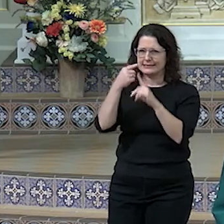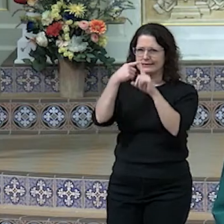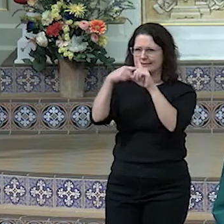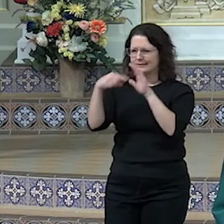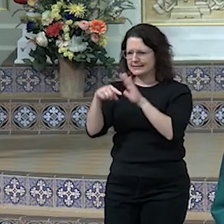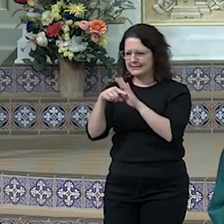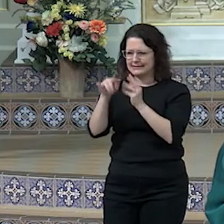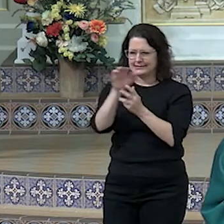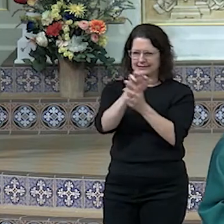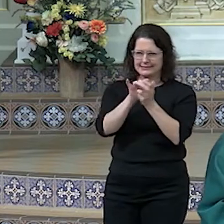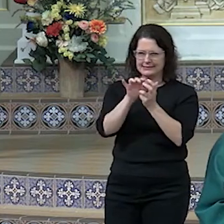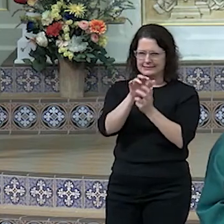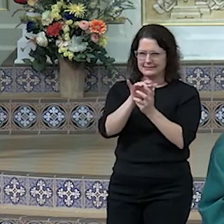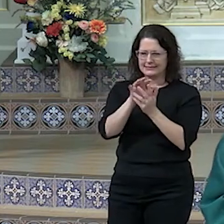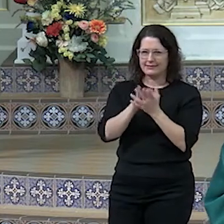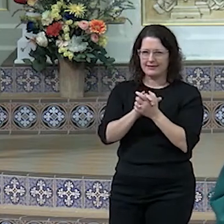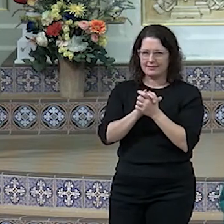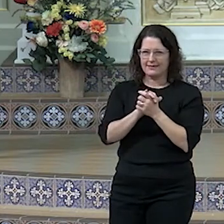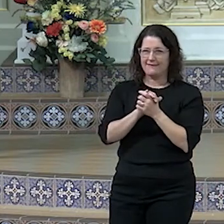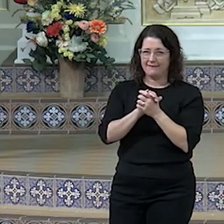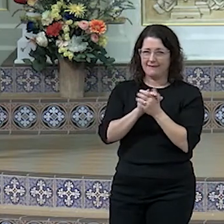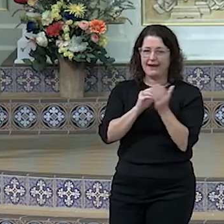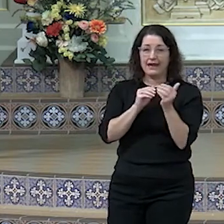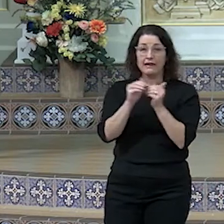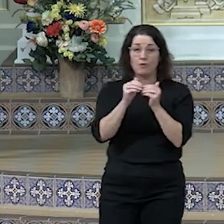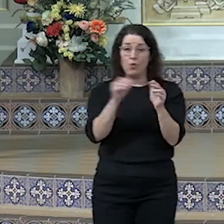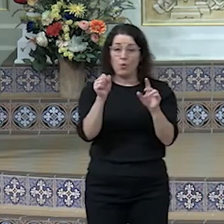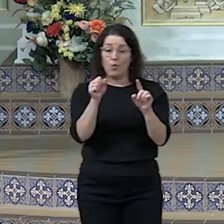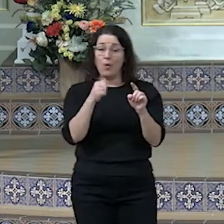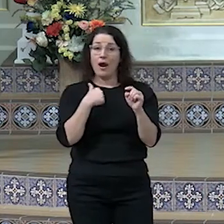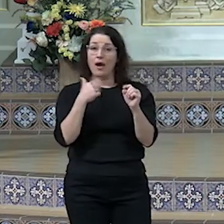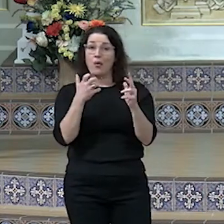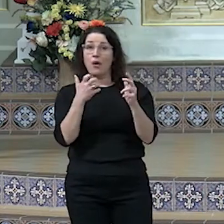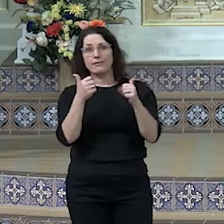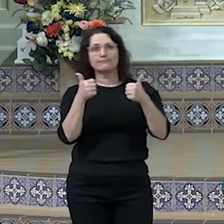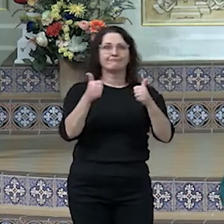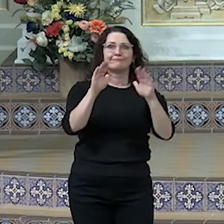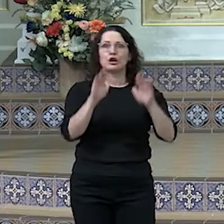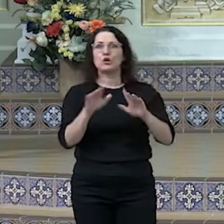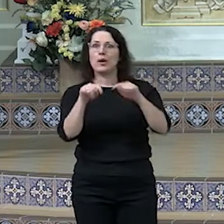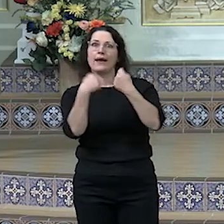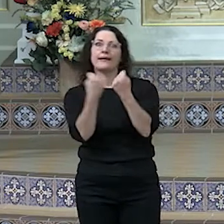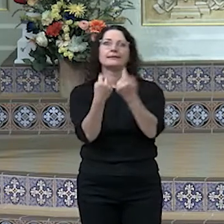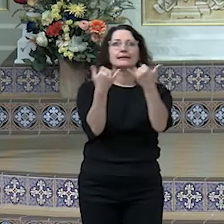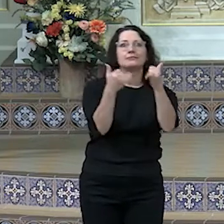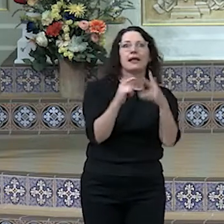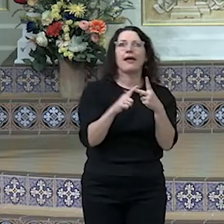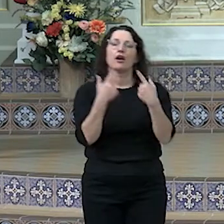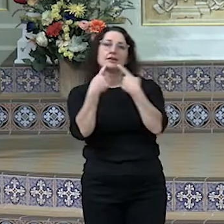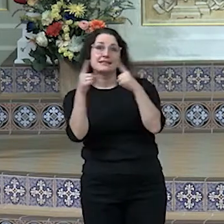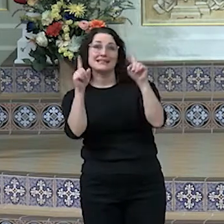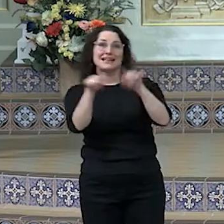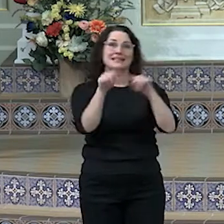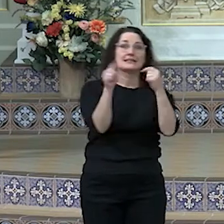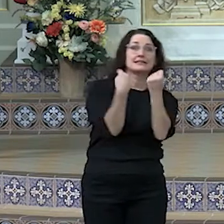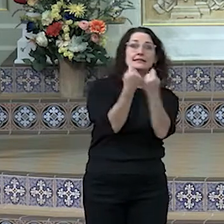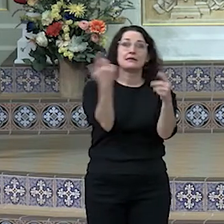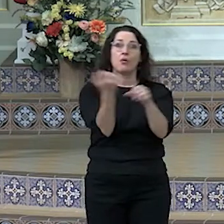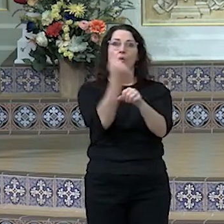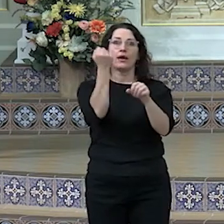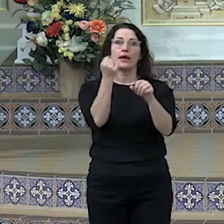But that in the midst of wanting to be that great teammate, having success as a